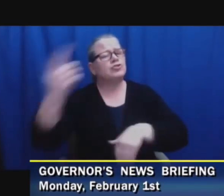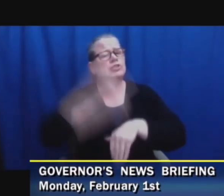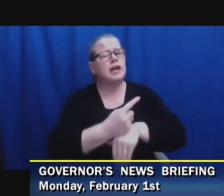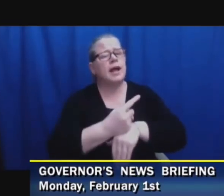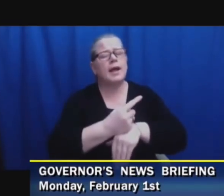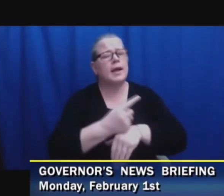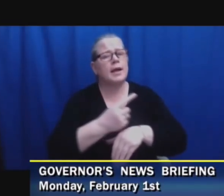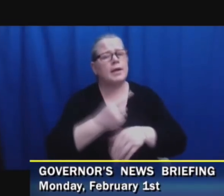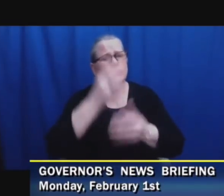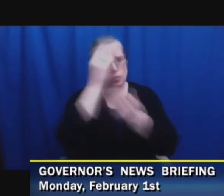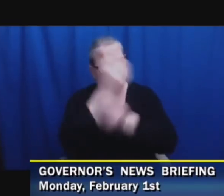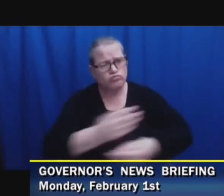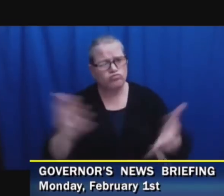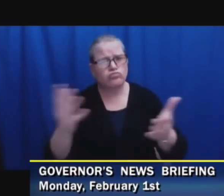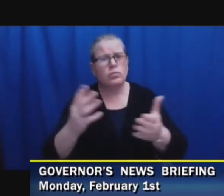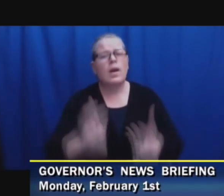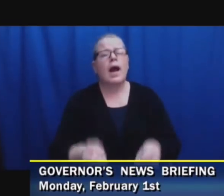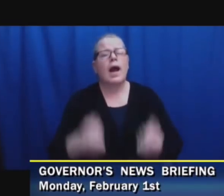Monday?